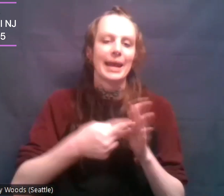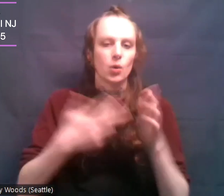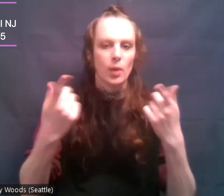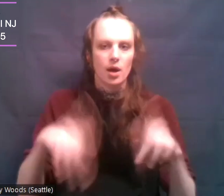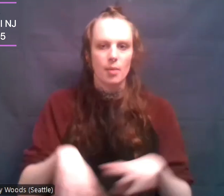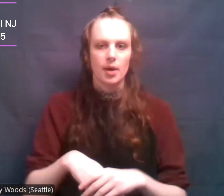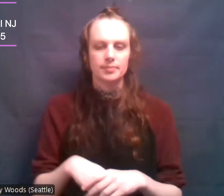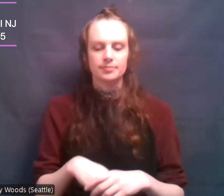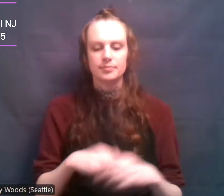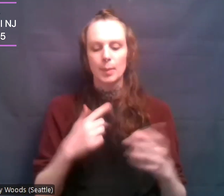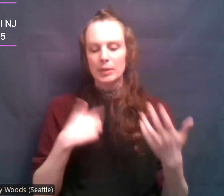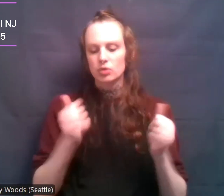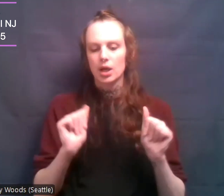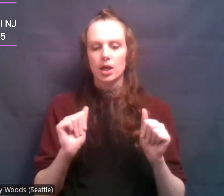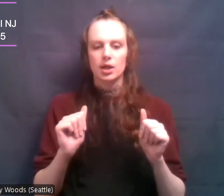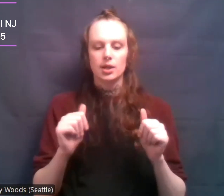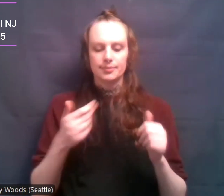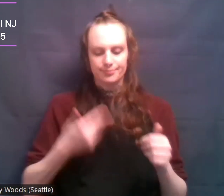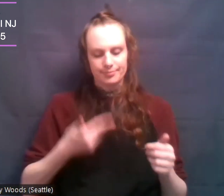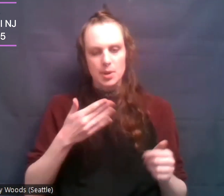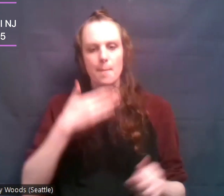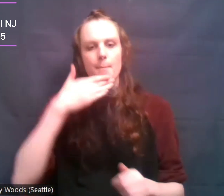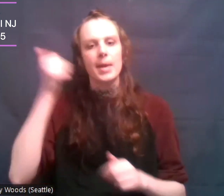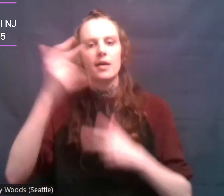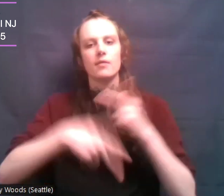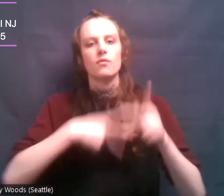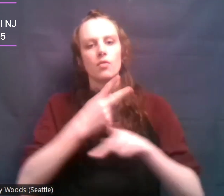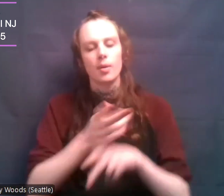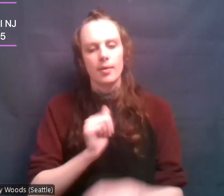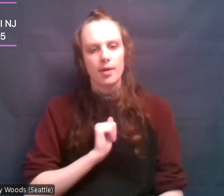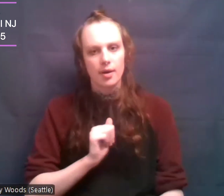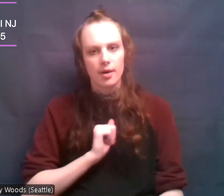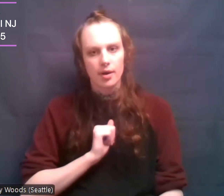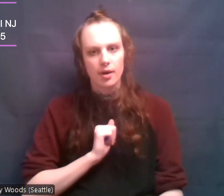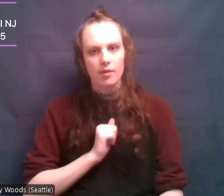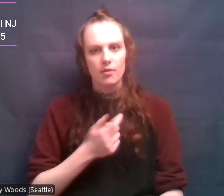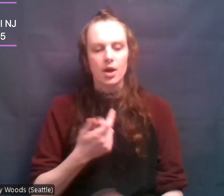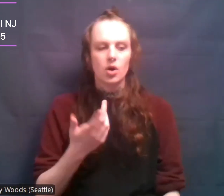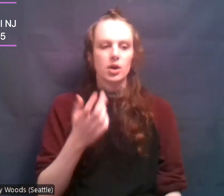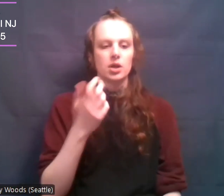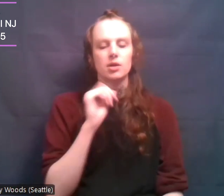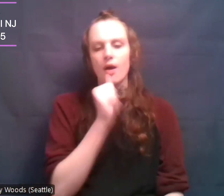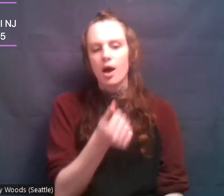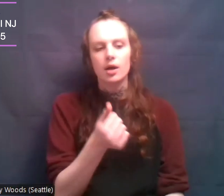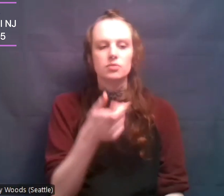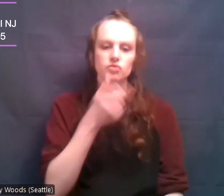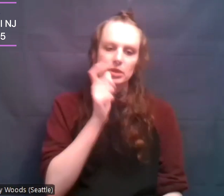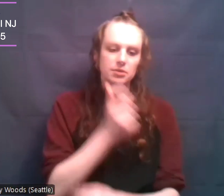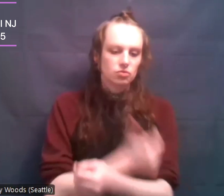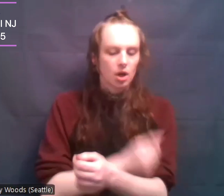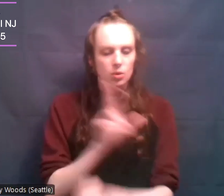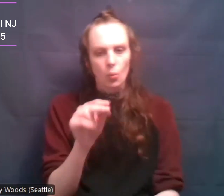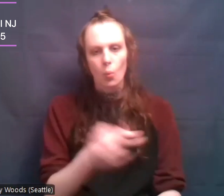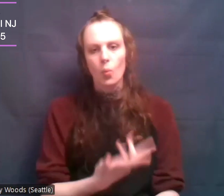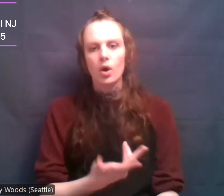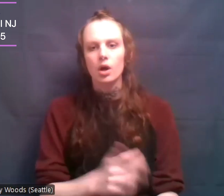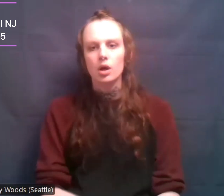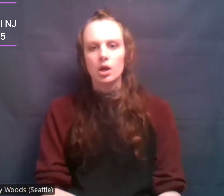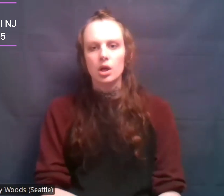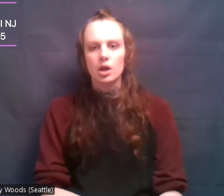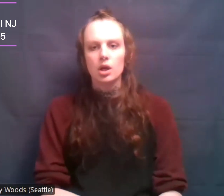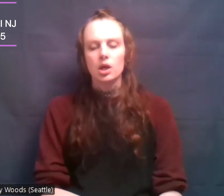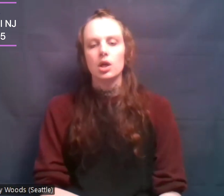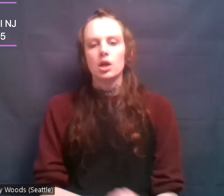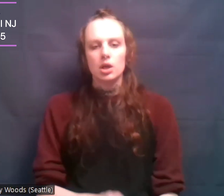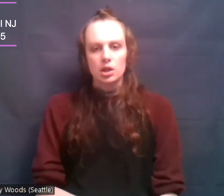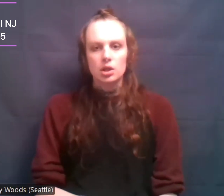myself? Um, am I not drinking and drugging, because like, and that's the easiest,